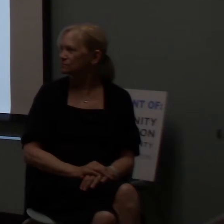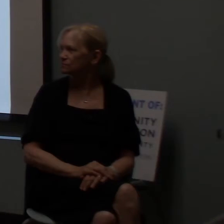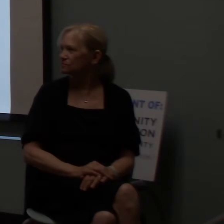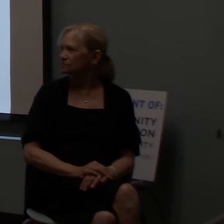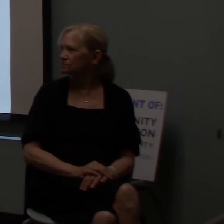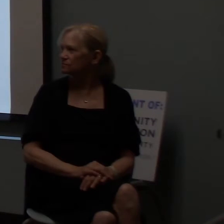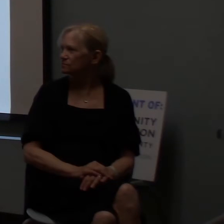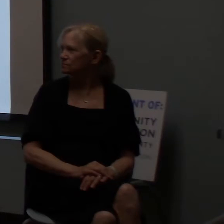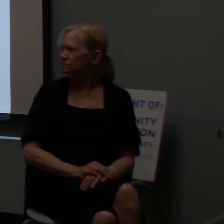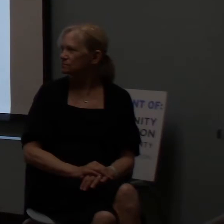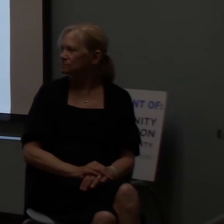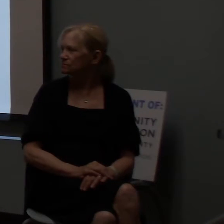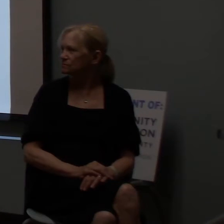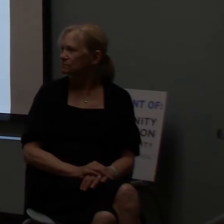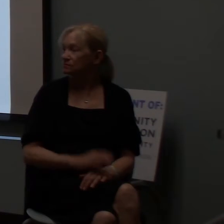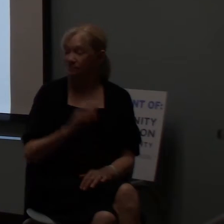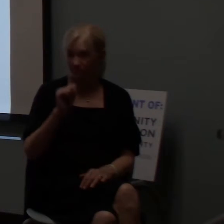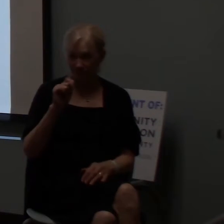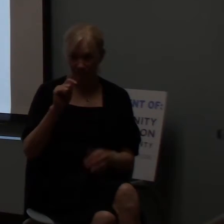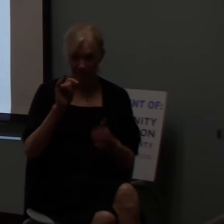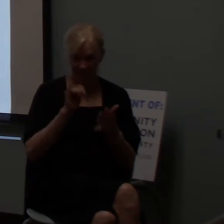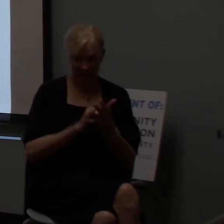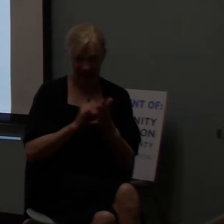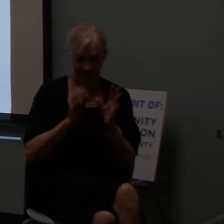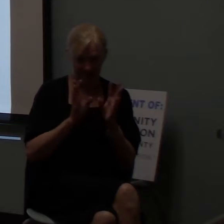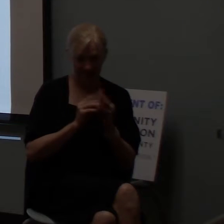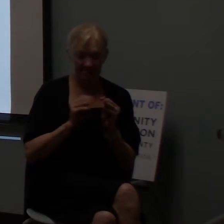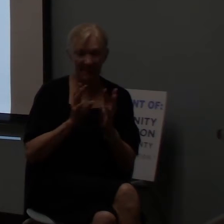Well, anyway, at that meeting,